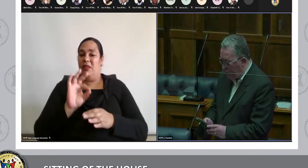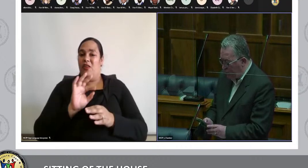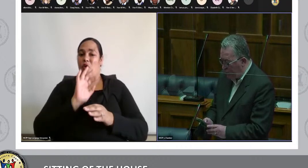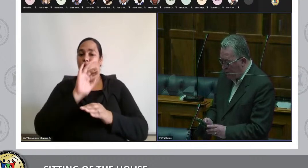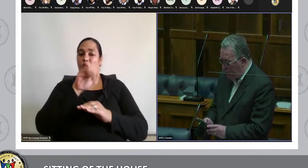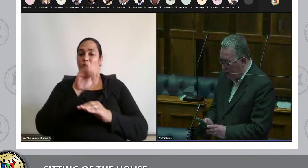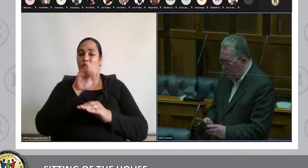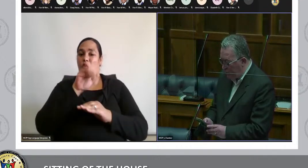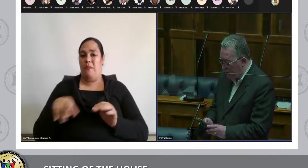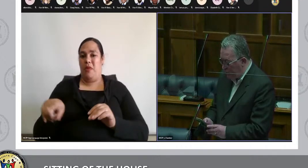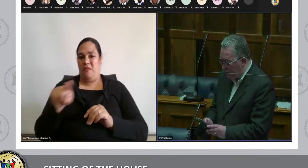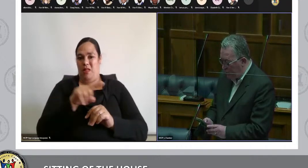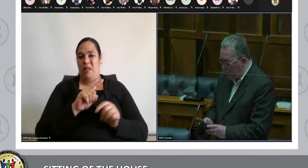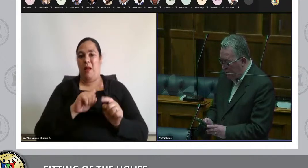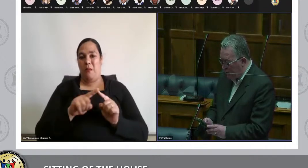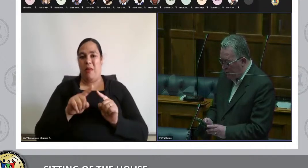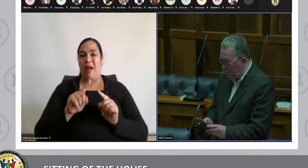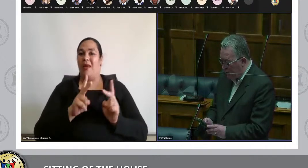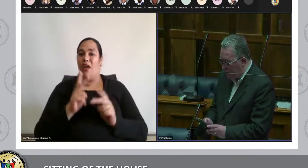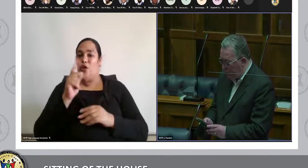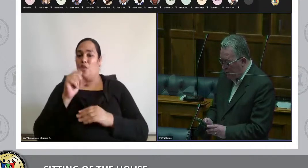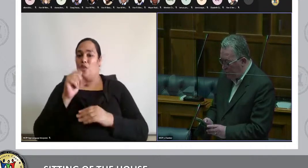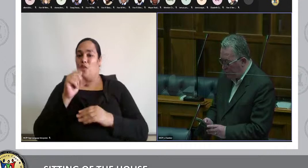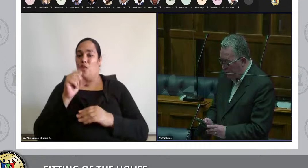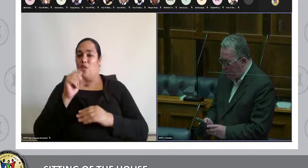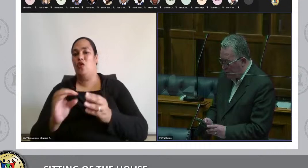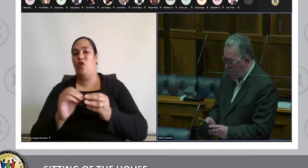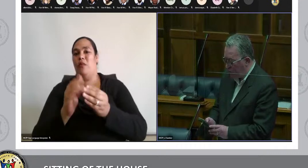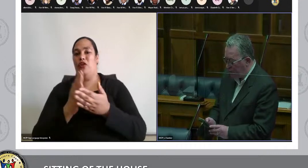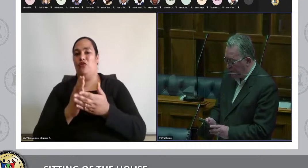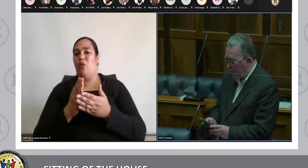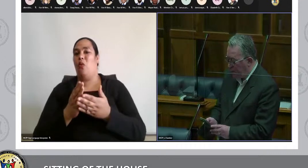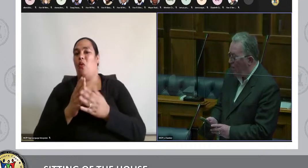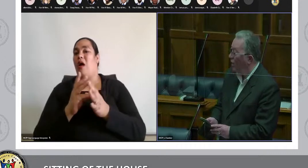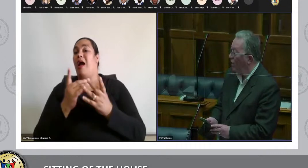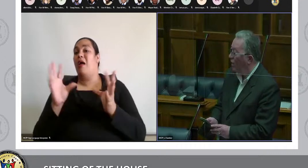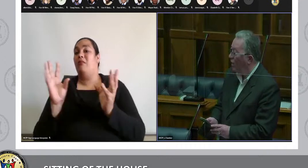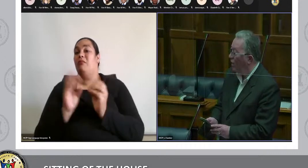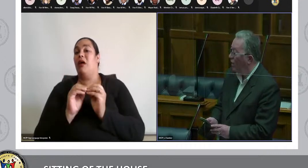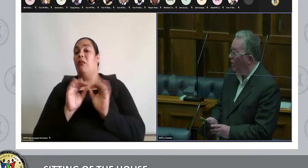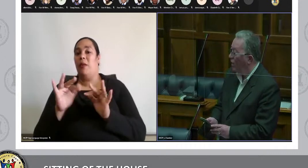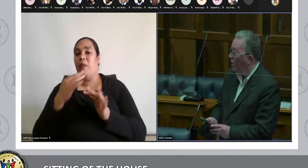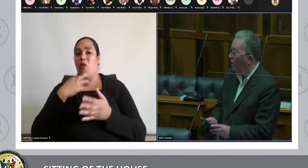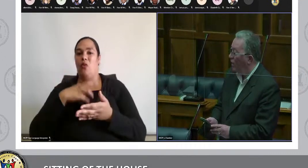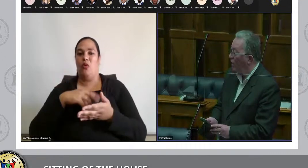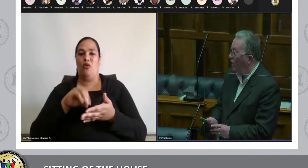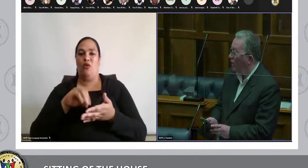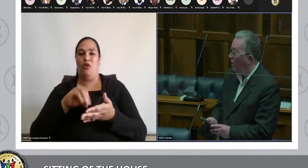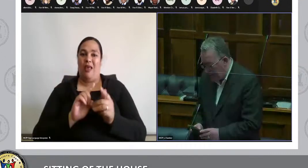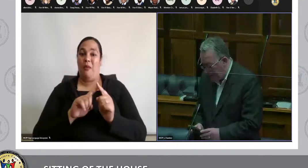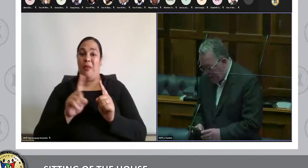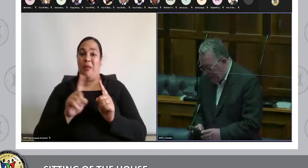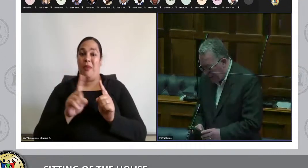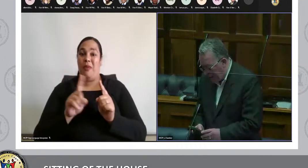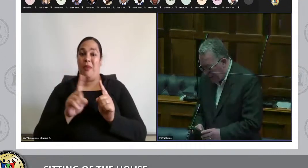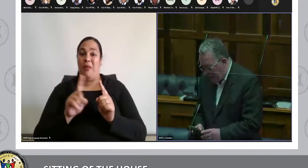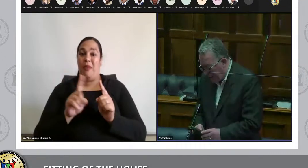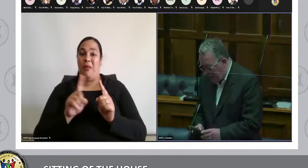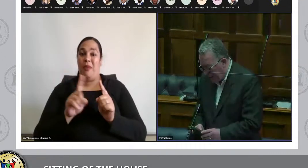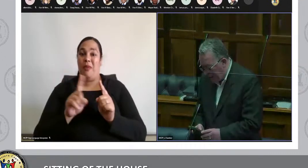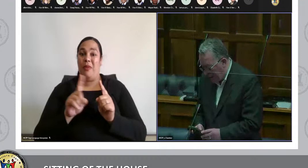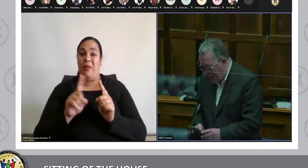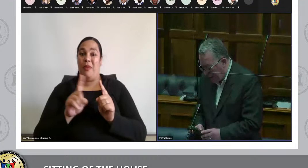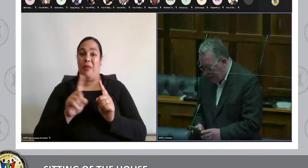60 population. It will take another 2 months to ensure that a considerable amount of people are registered, let alone vaccinated. The